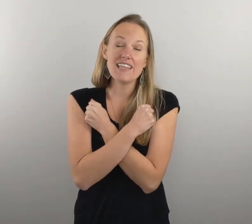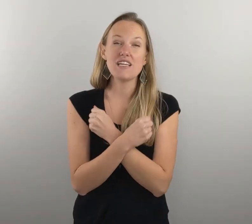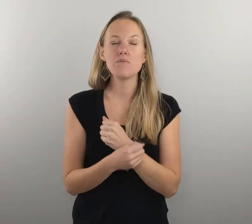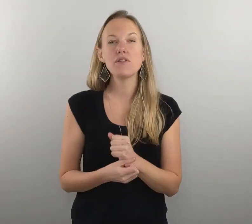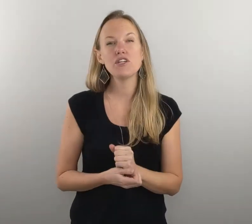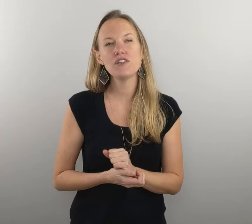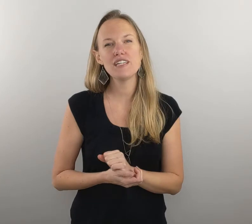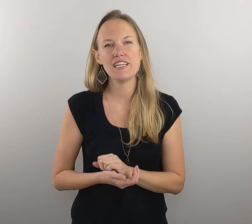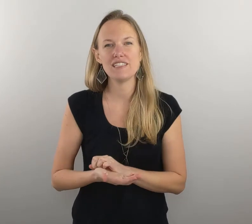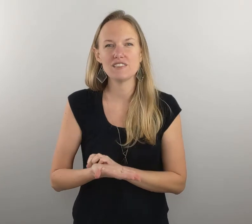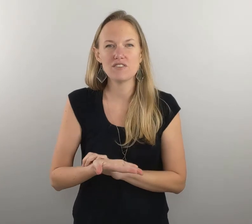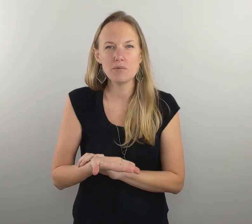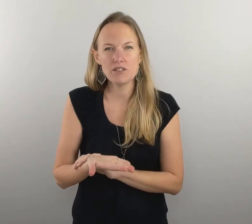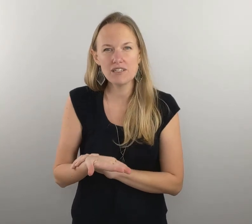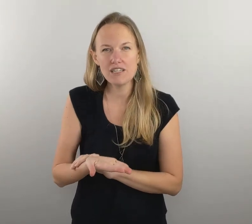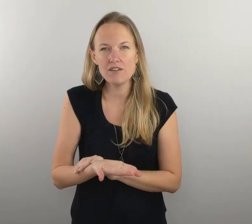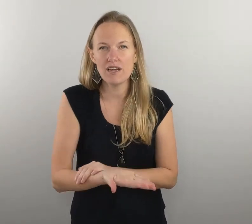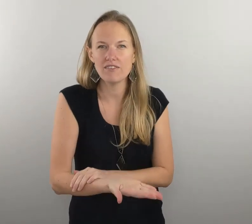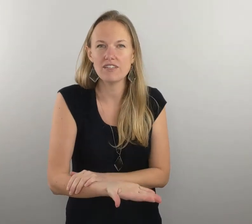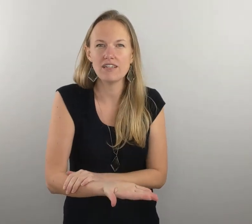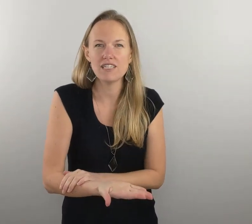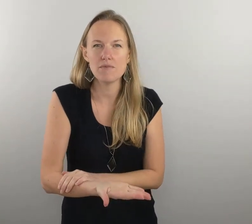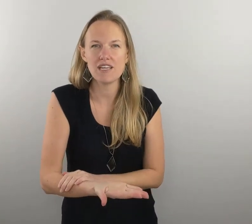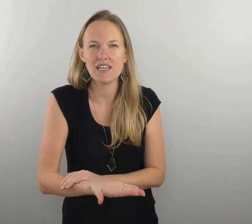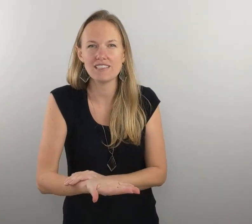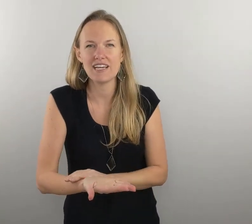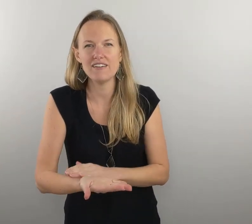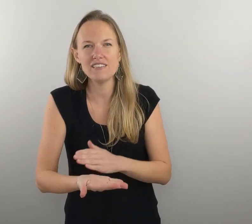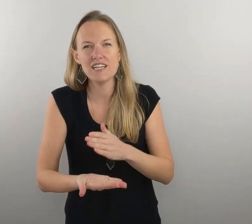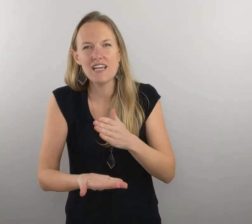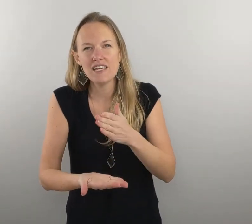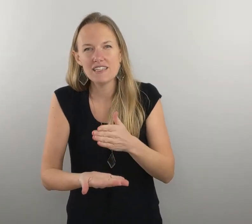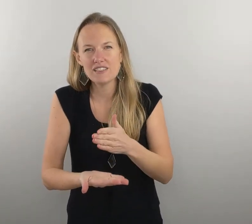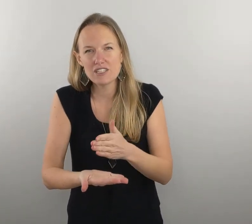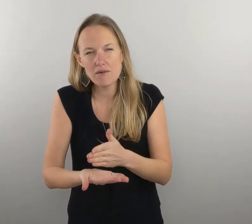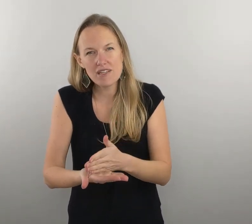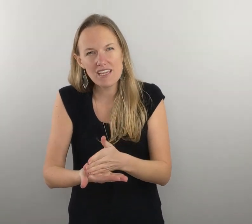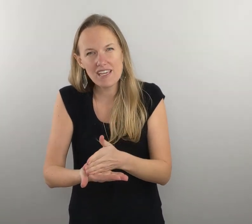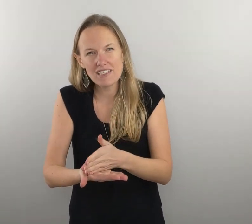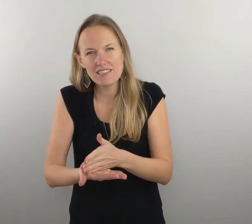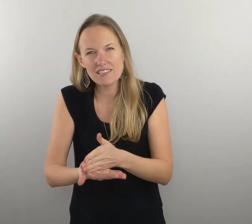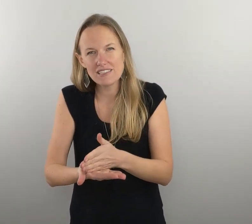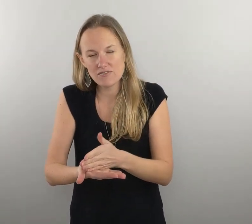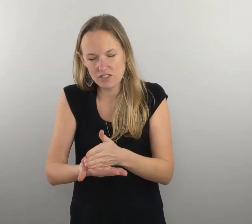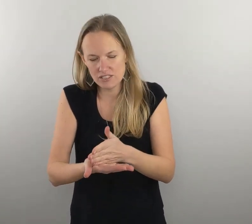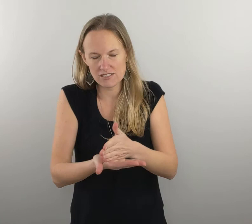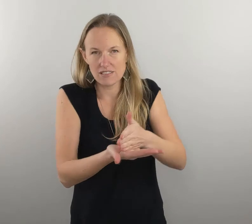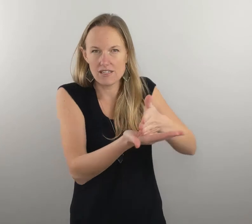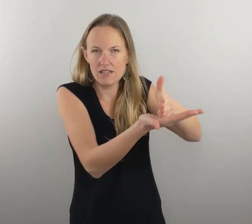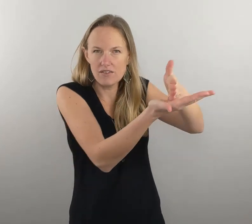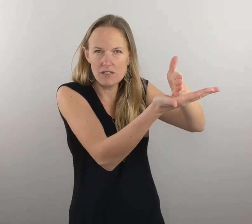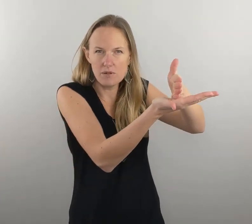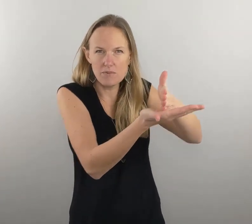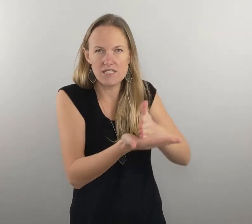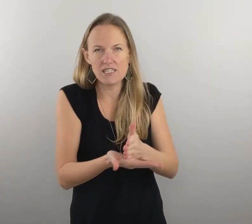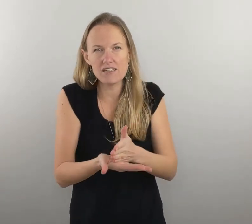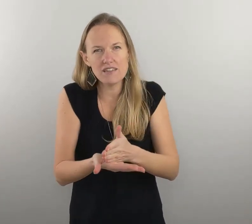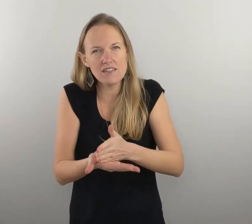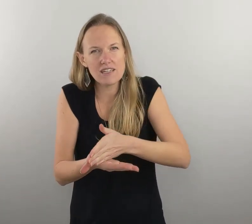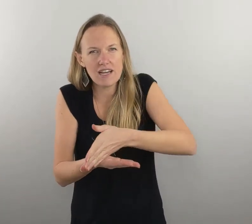then purity. So for purity, you have your non-dominant hand out, and then your dominant hand is first kind of on the perpendicular, and it kind of